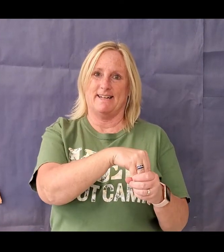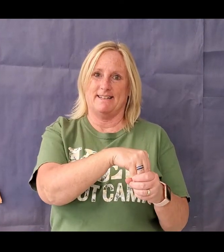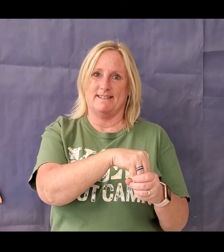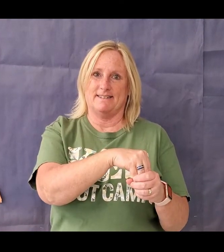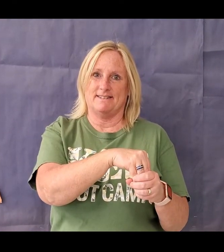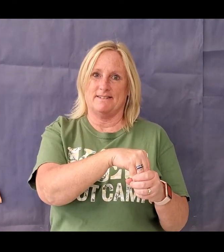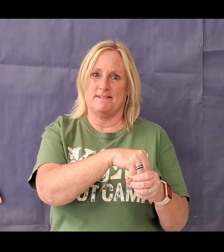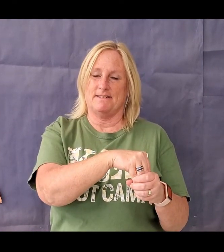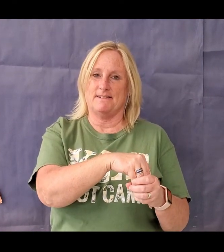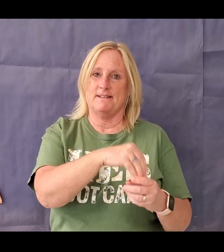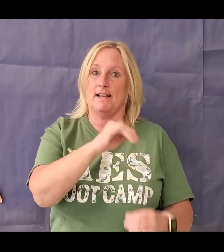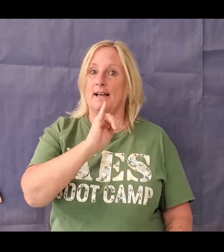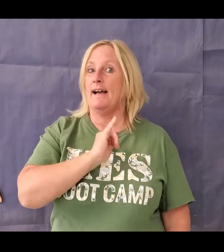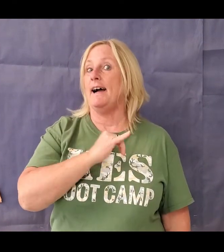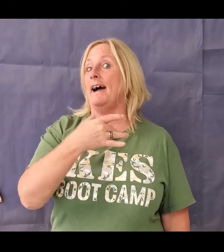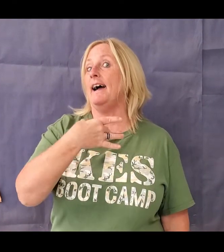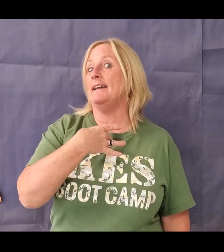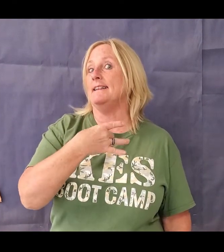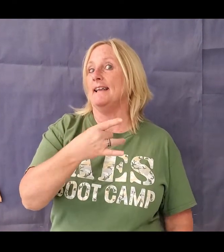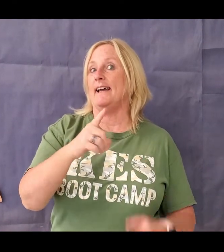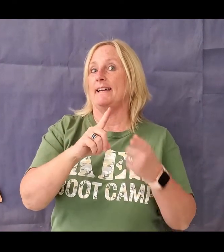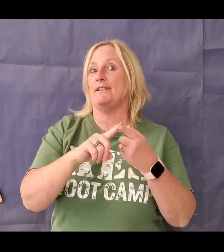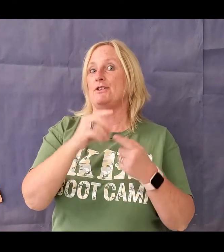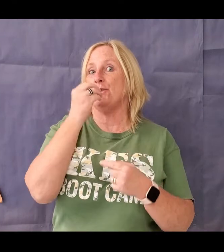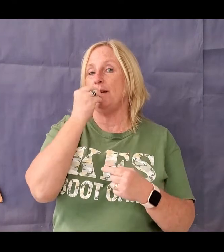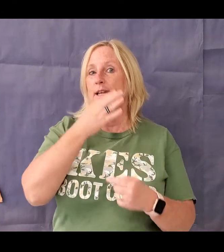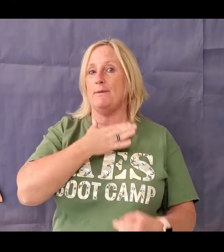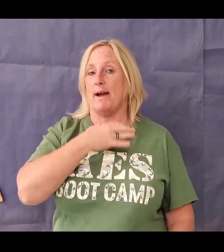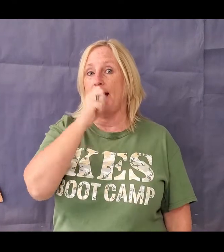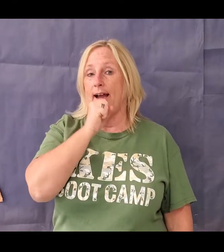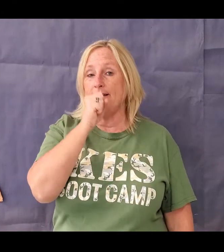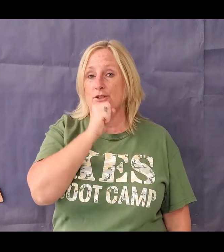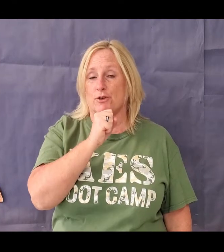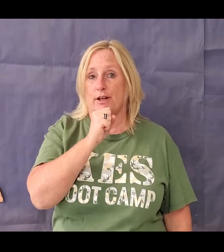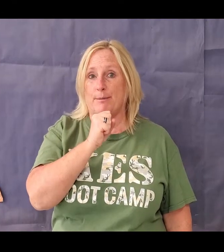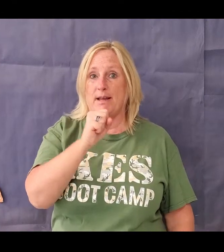Inside. I like to eat my ice cream